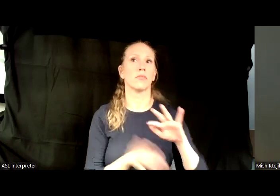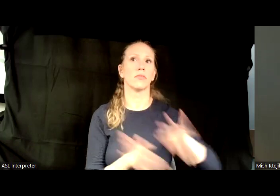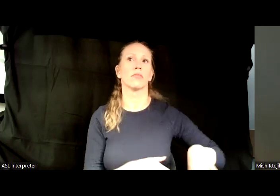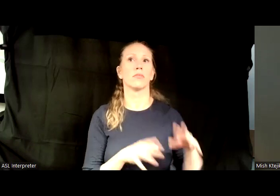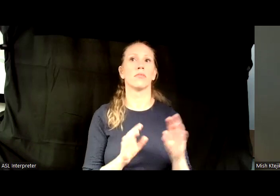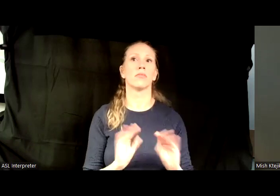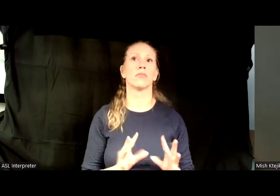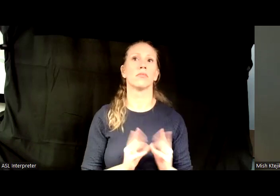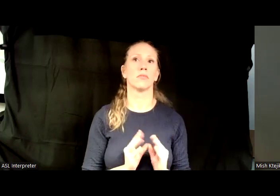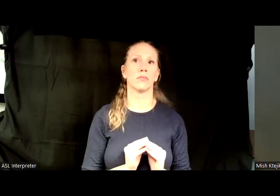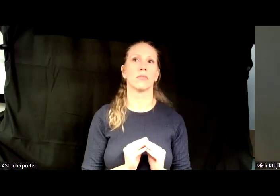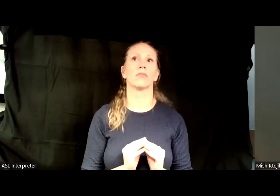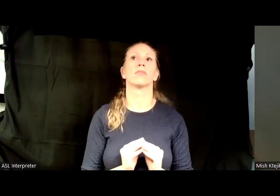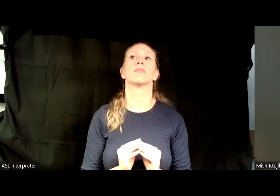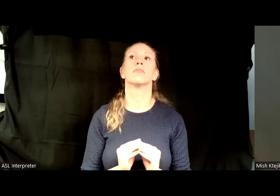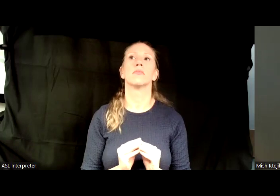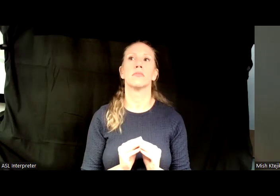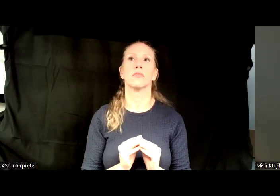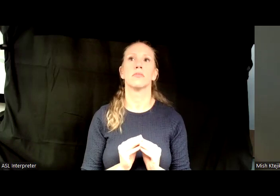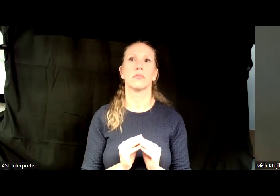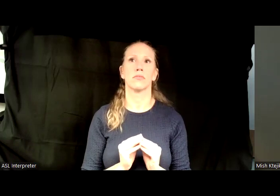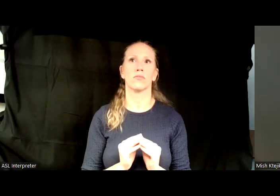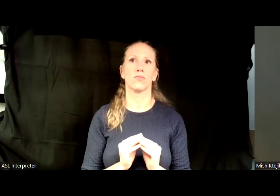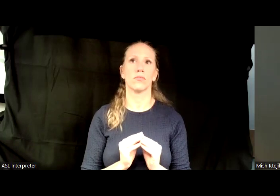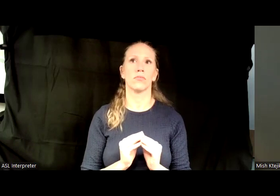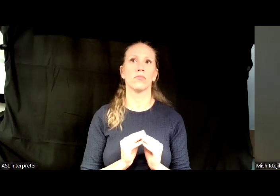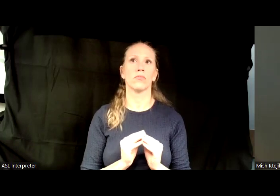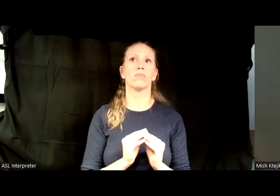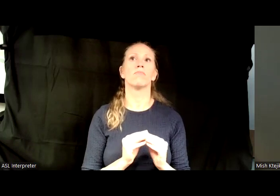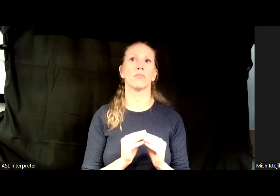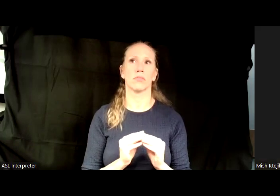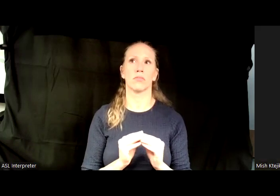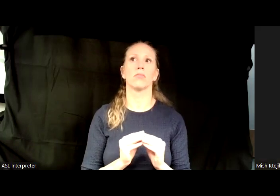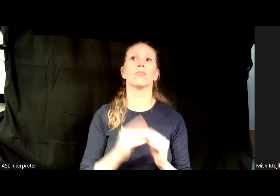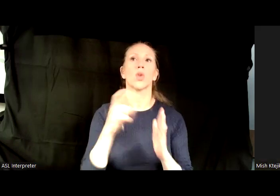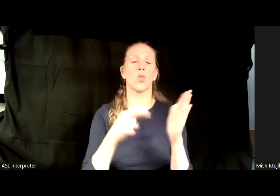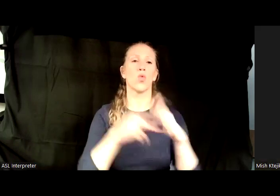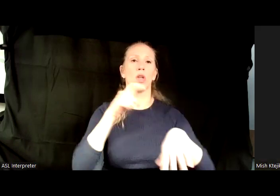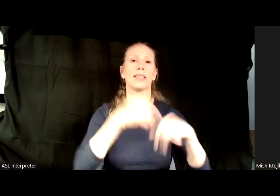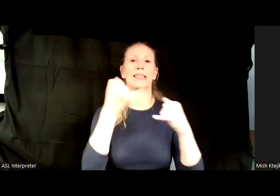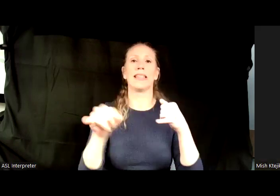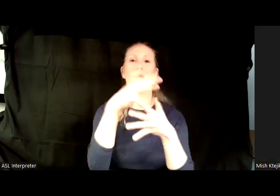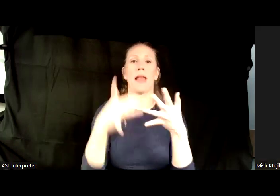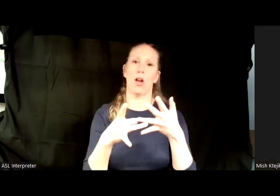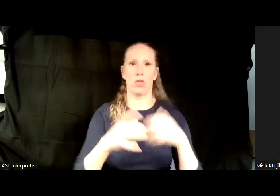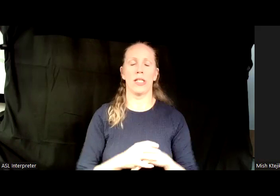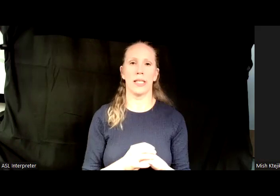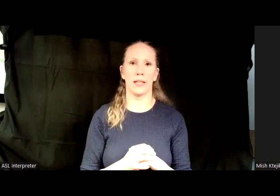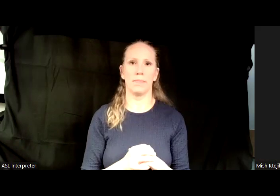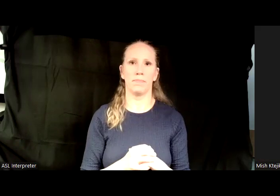Okay, now entering into the executive session, we can skip that and begin with the rule timeline options.